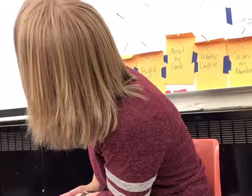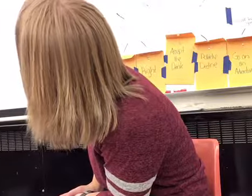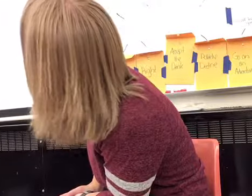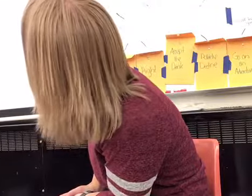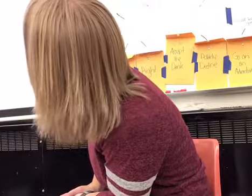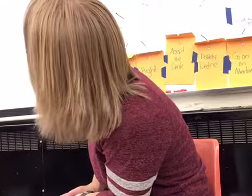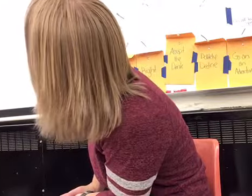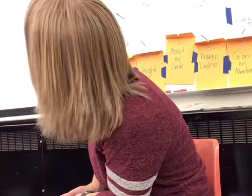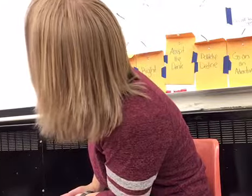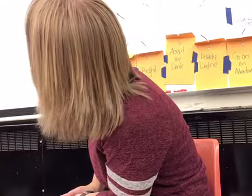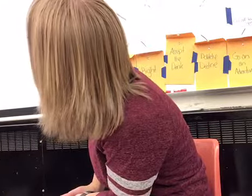class.